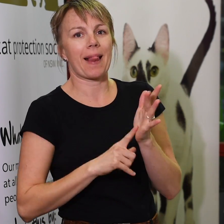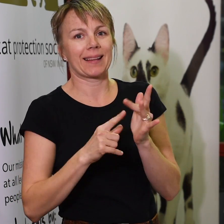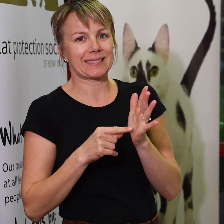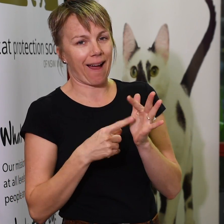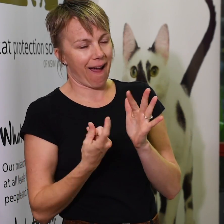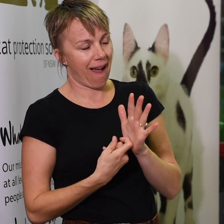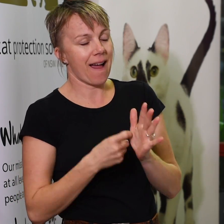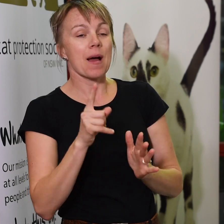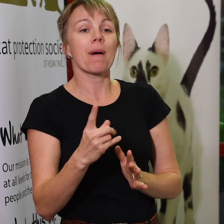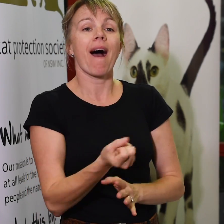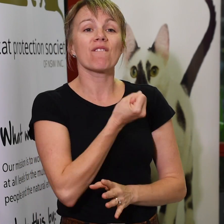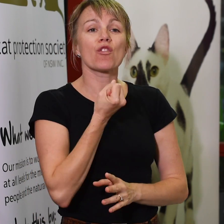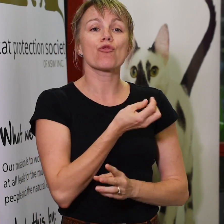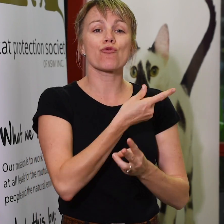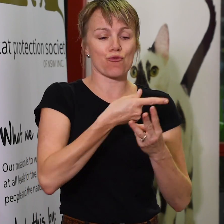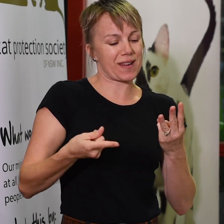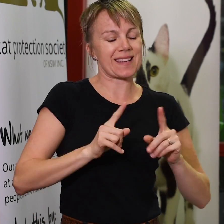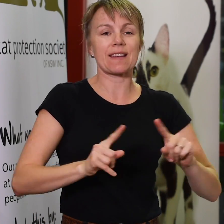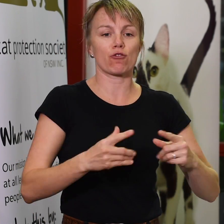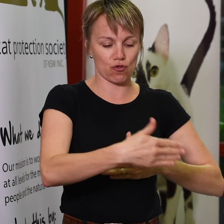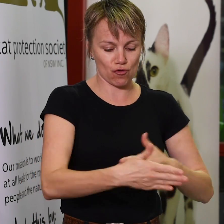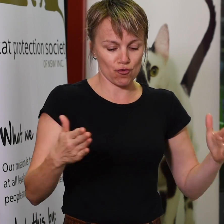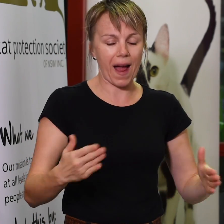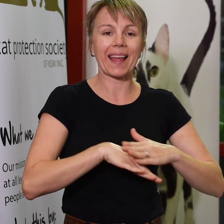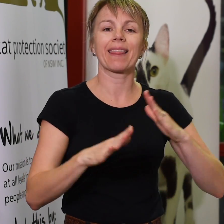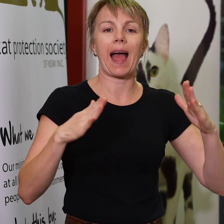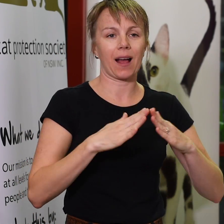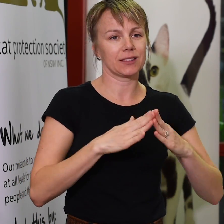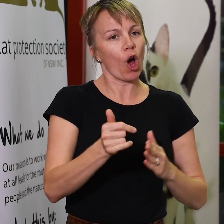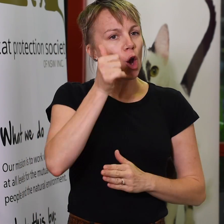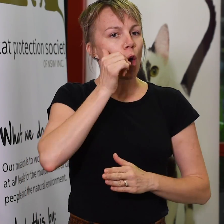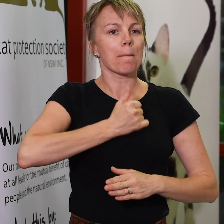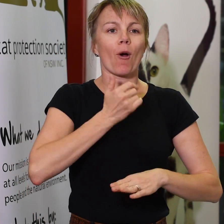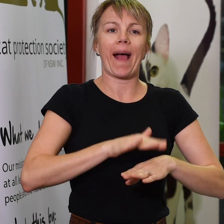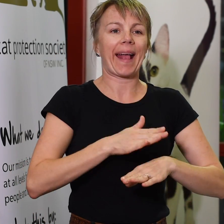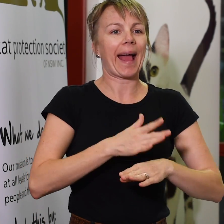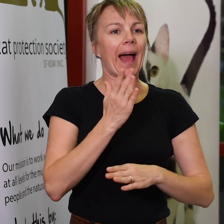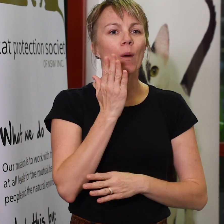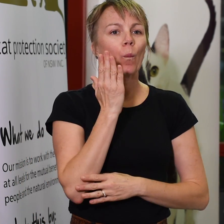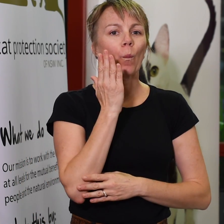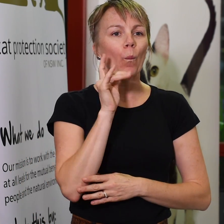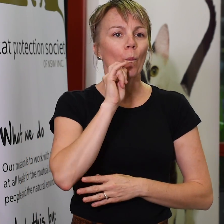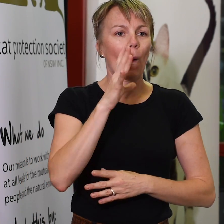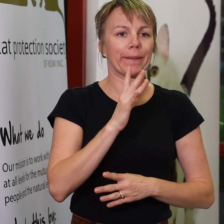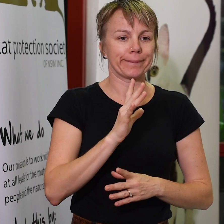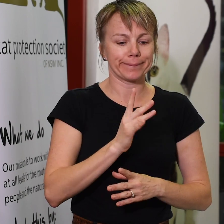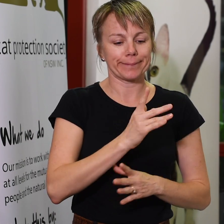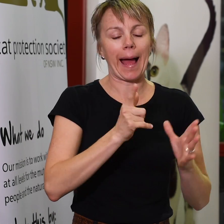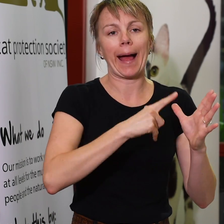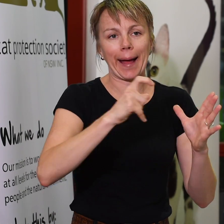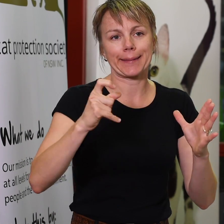end up having 3 different litter trays through the house so that I know he's not going to toilet outside. And sometimes it is just trial and